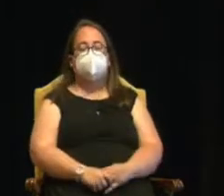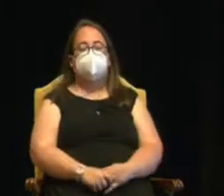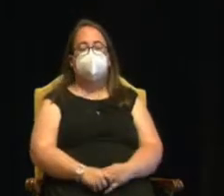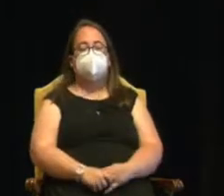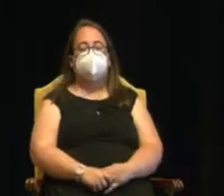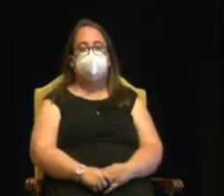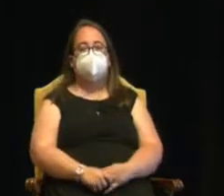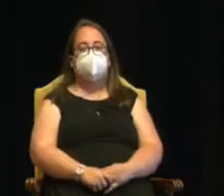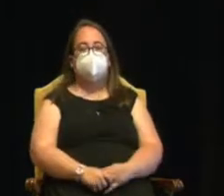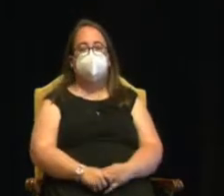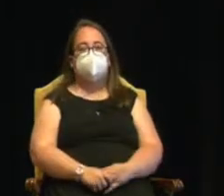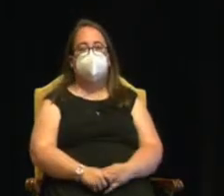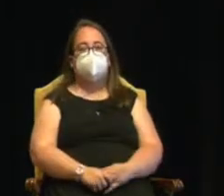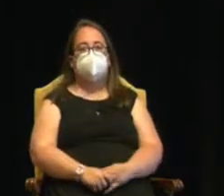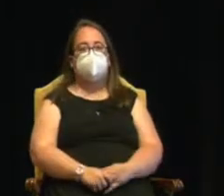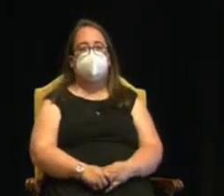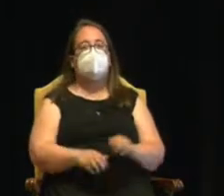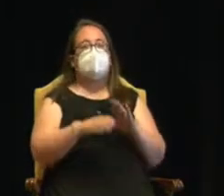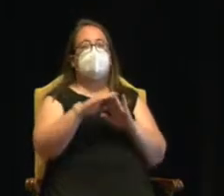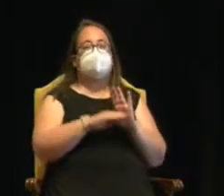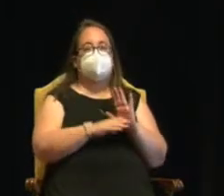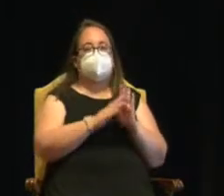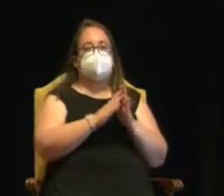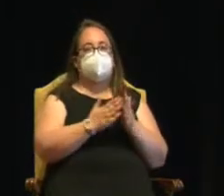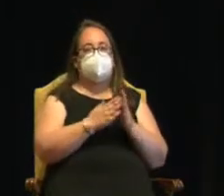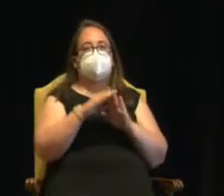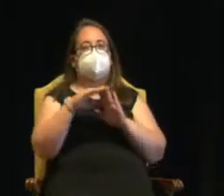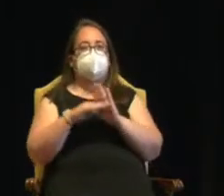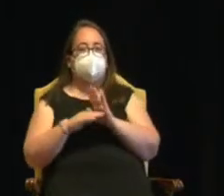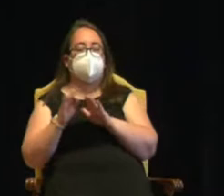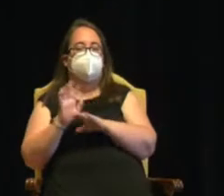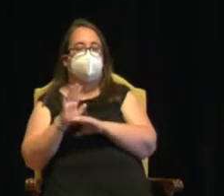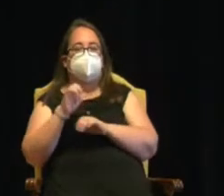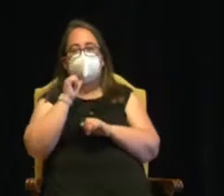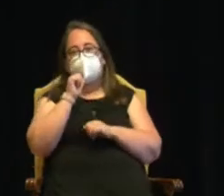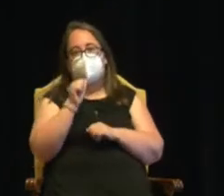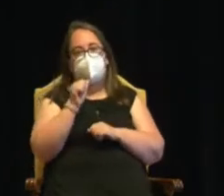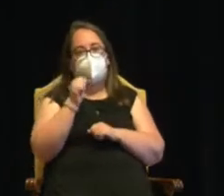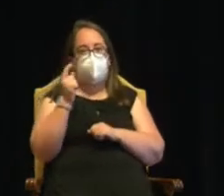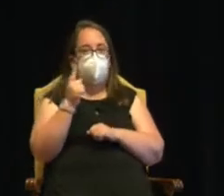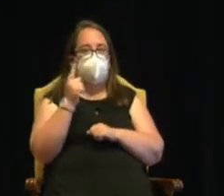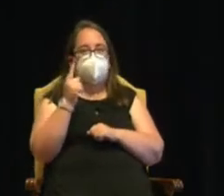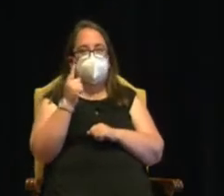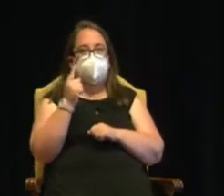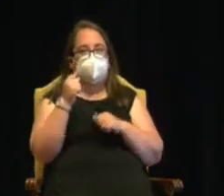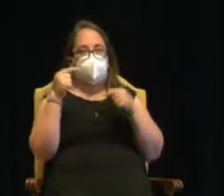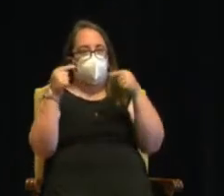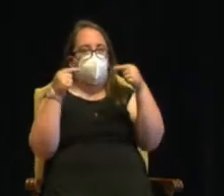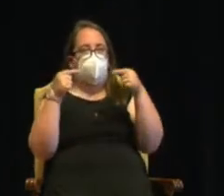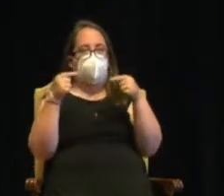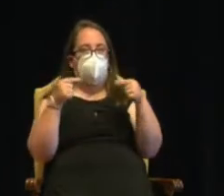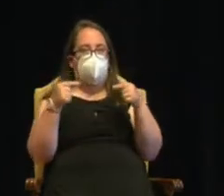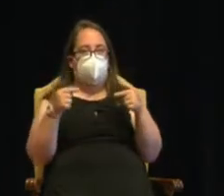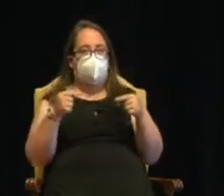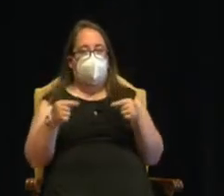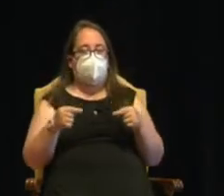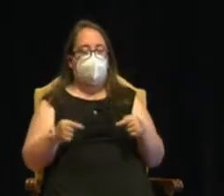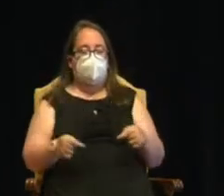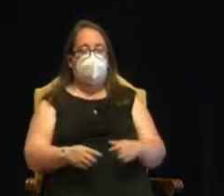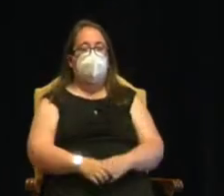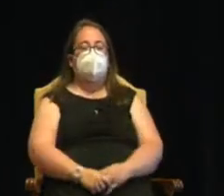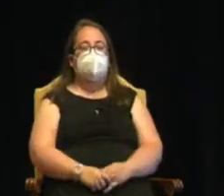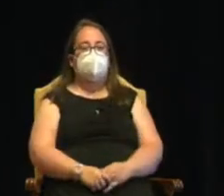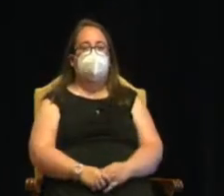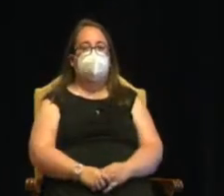it has a list of novels and a list of films. They're not always one-on-one. They're not necessarily watching